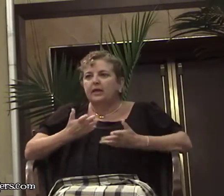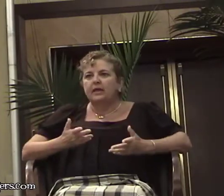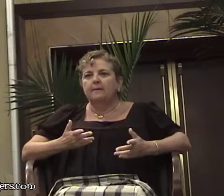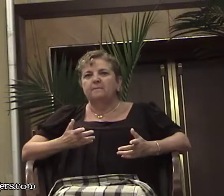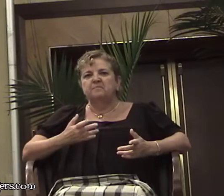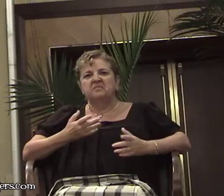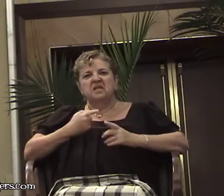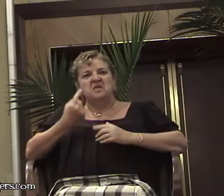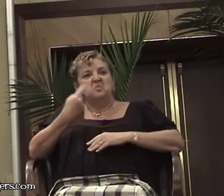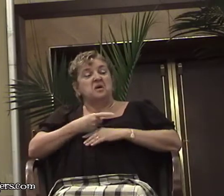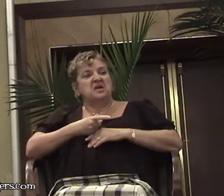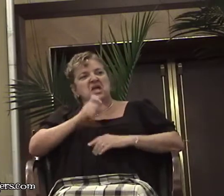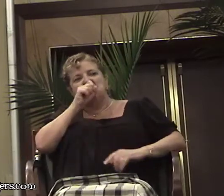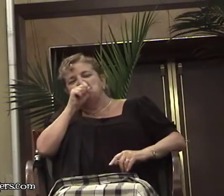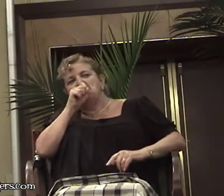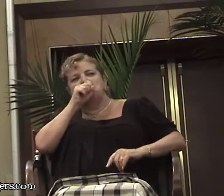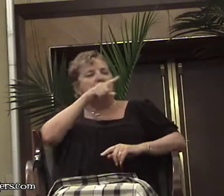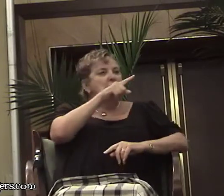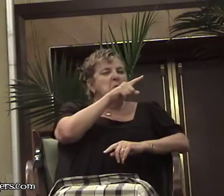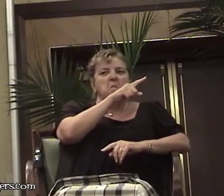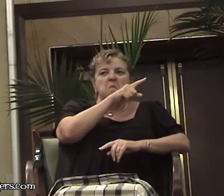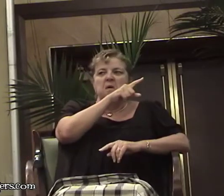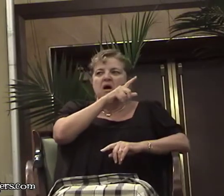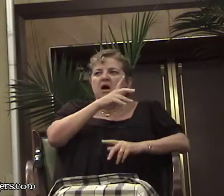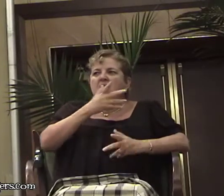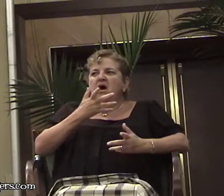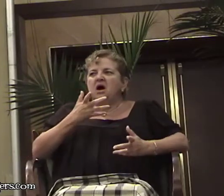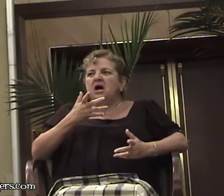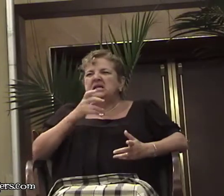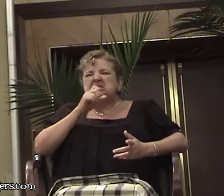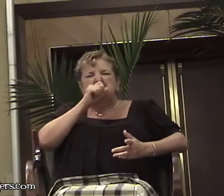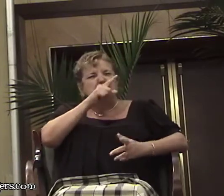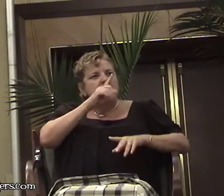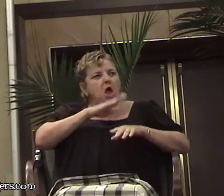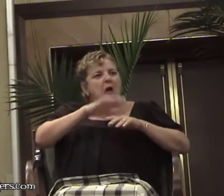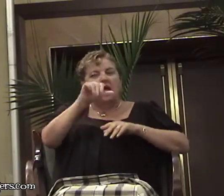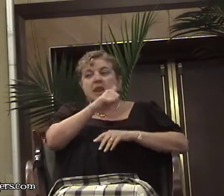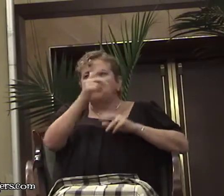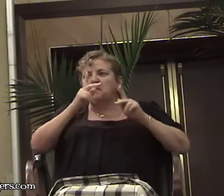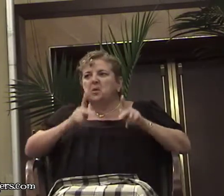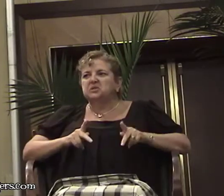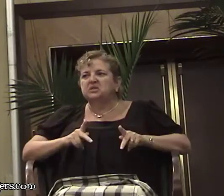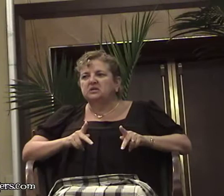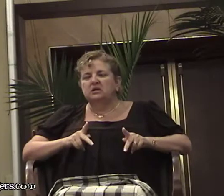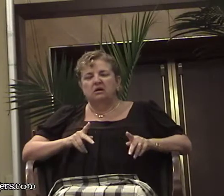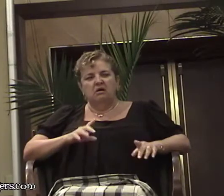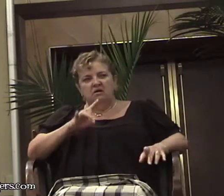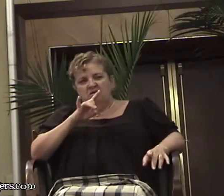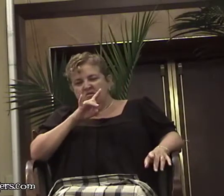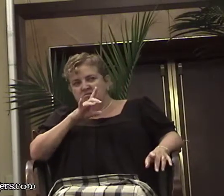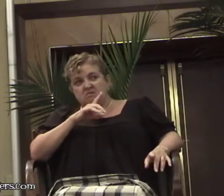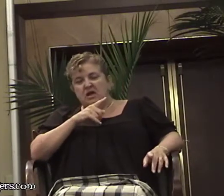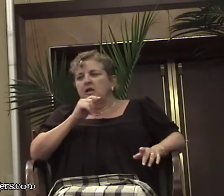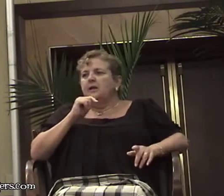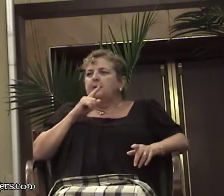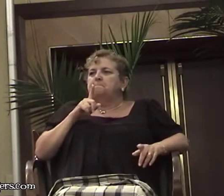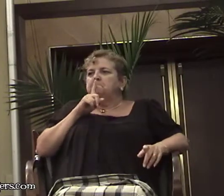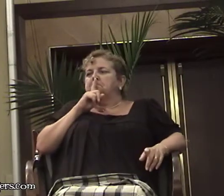him. I mean, the utter degradation of spitting on another human being, it doesn't get any lower than that. And he didn't do nothing. So I get introduced